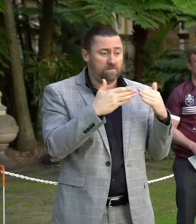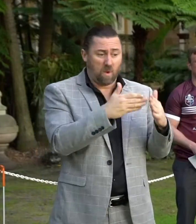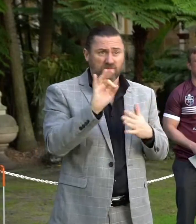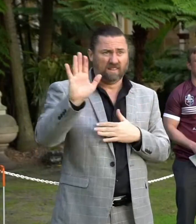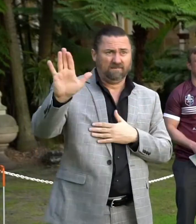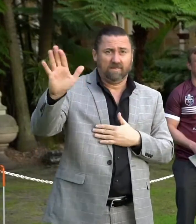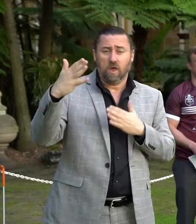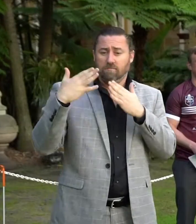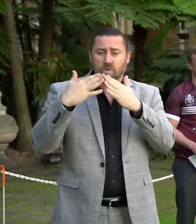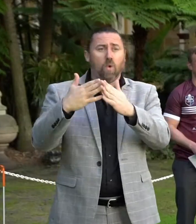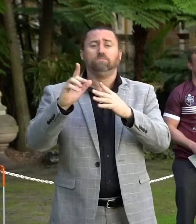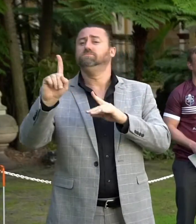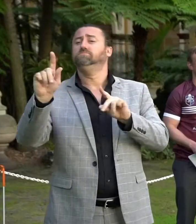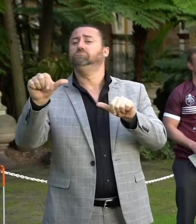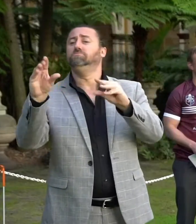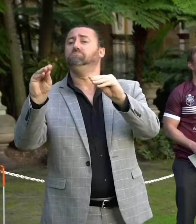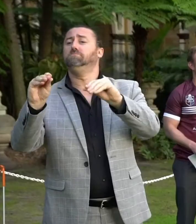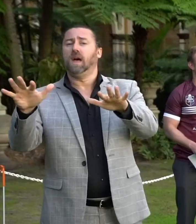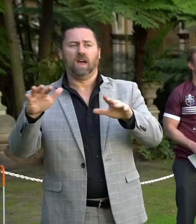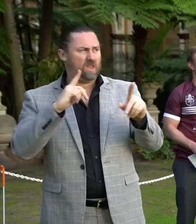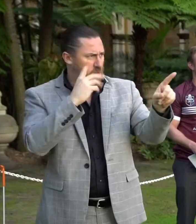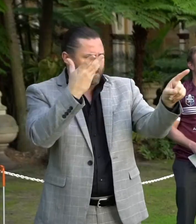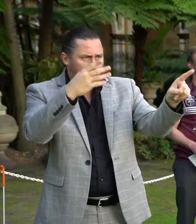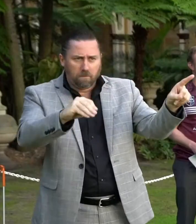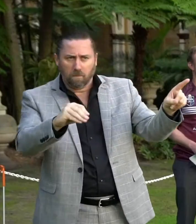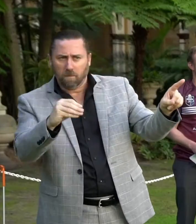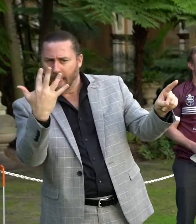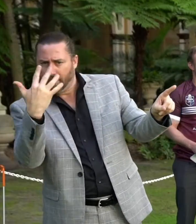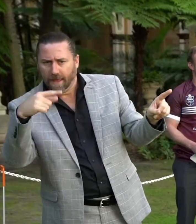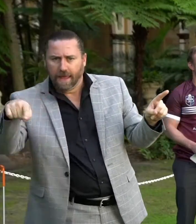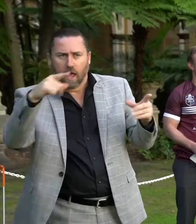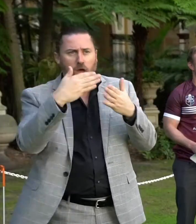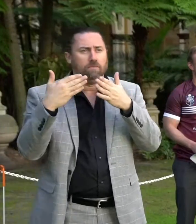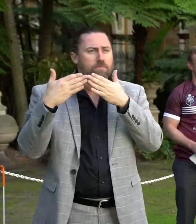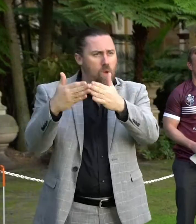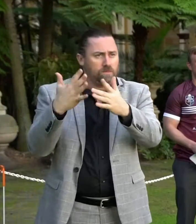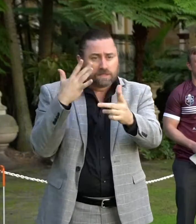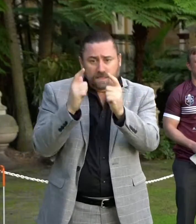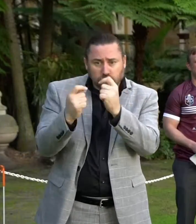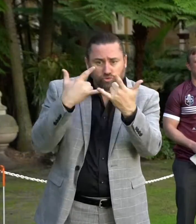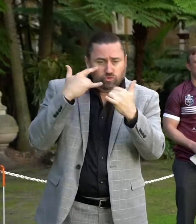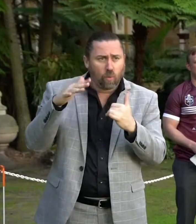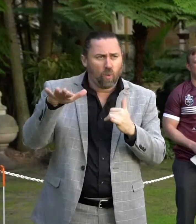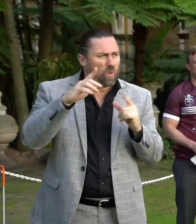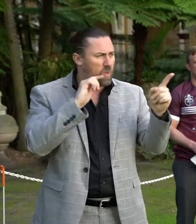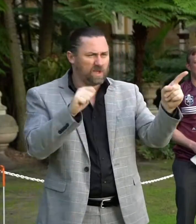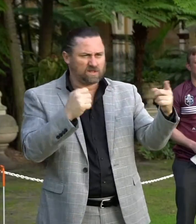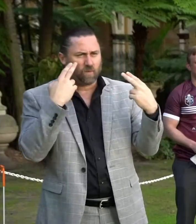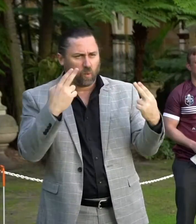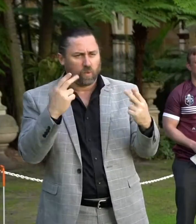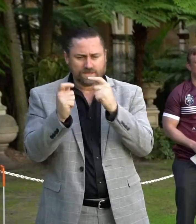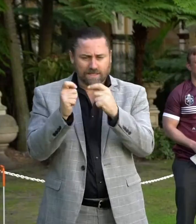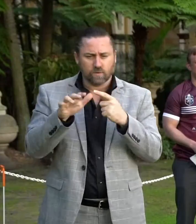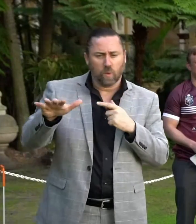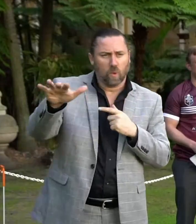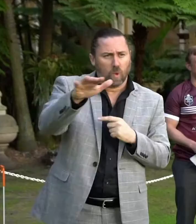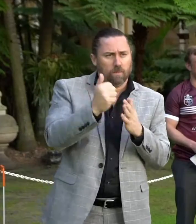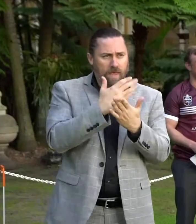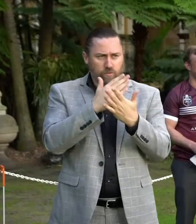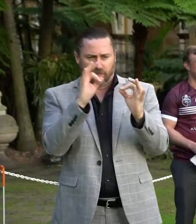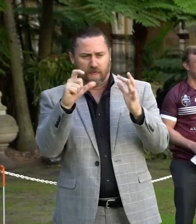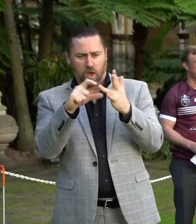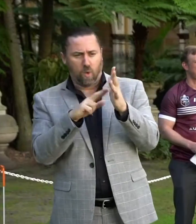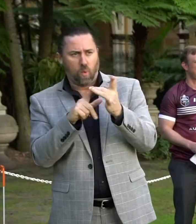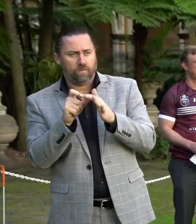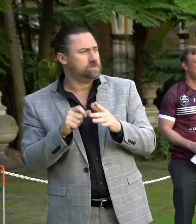see how that transpires. Do you know where it's from and how many crew there are? Presumably they're being tested. Yes, they're all being tested, so no, I